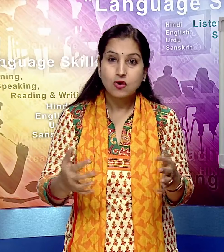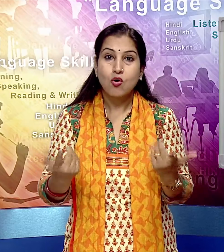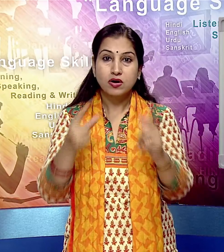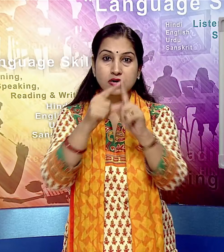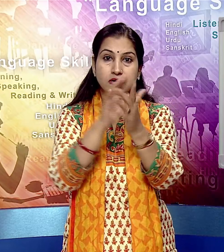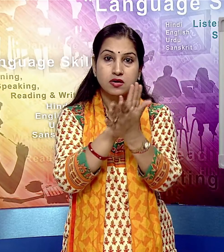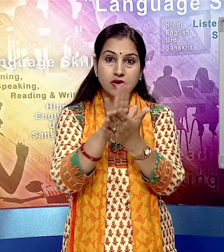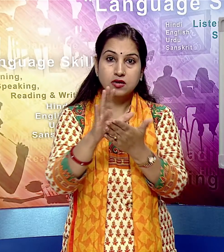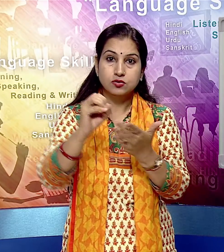dhokla, etc.